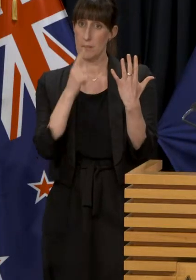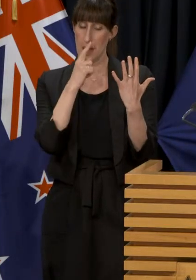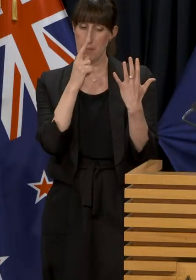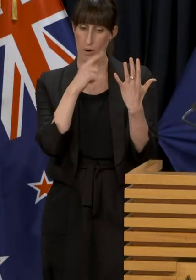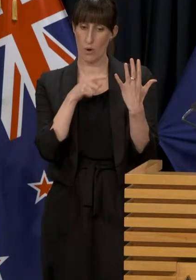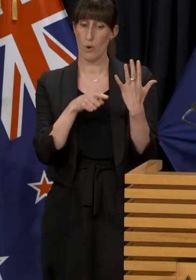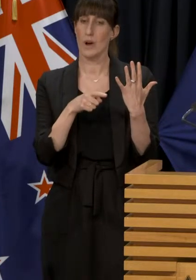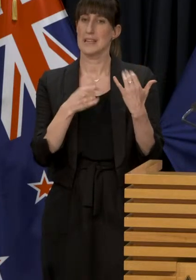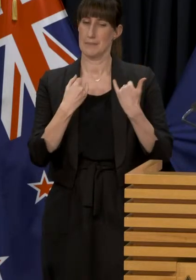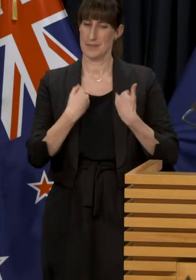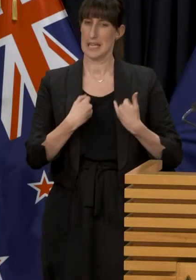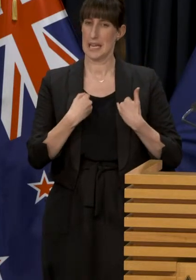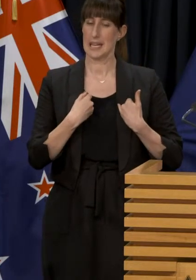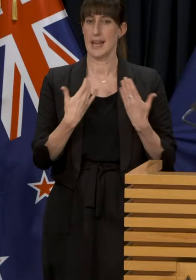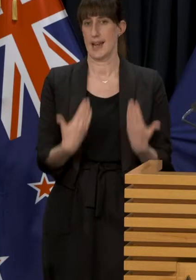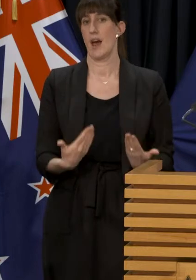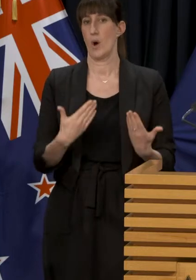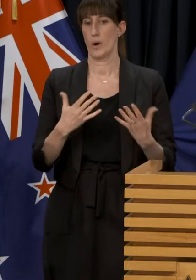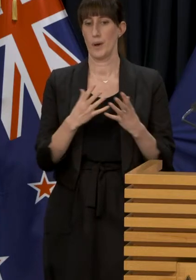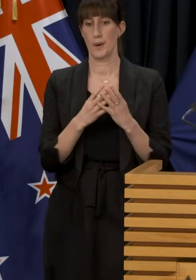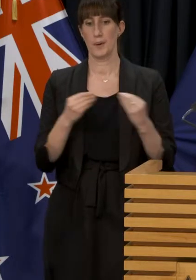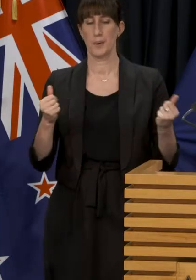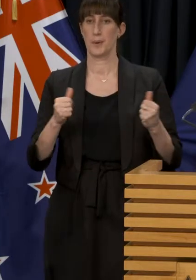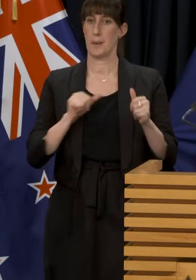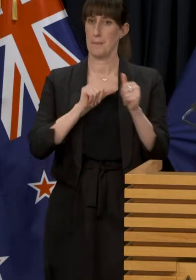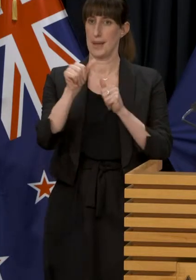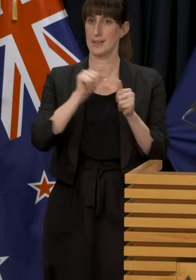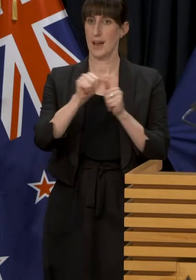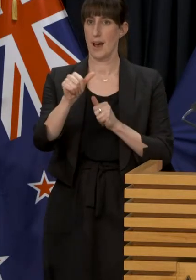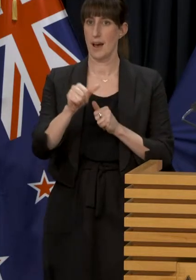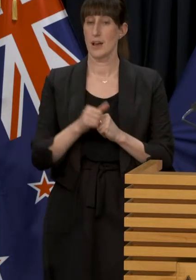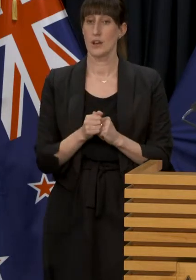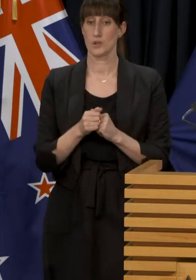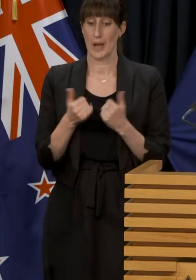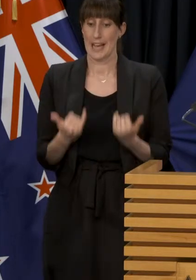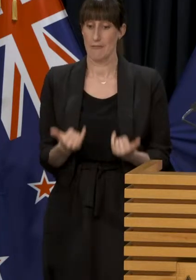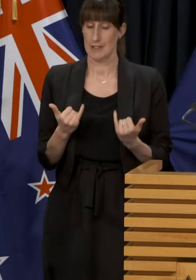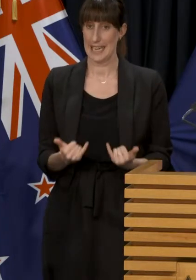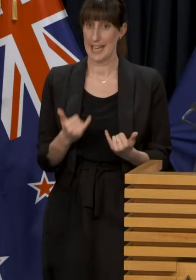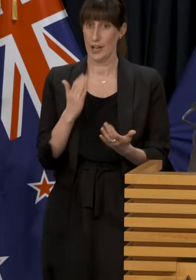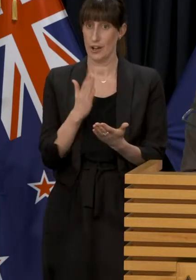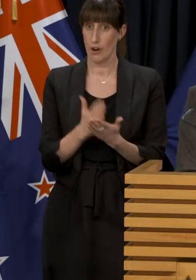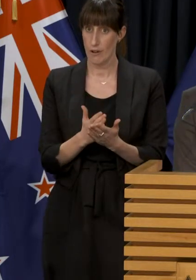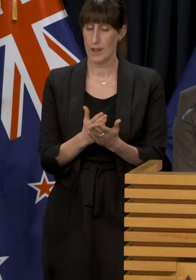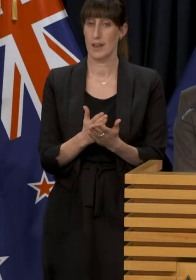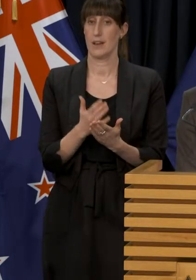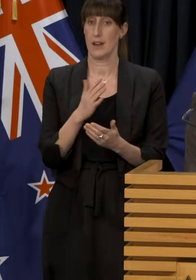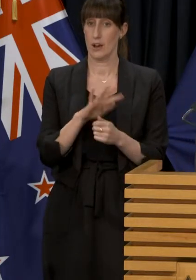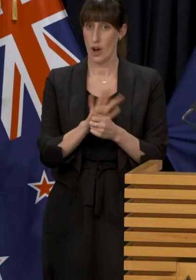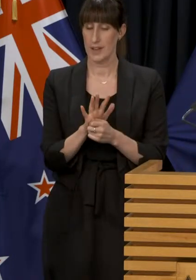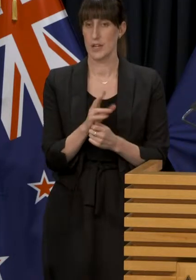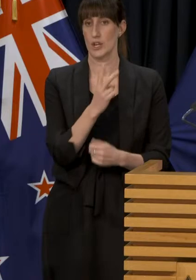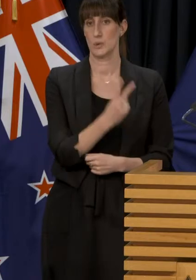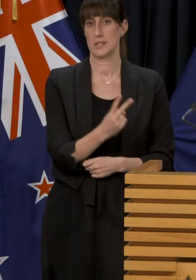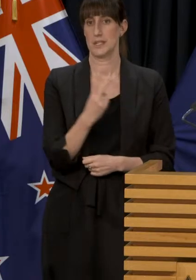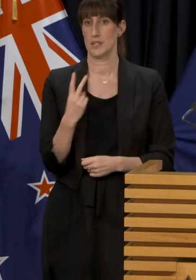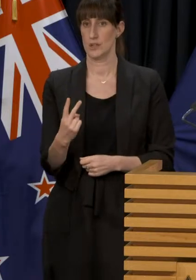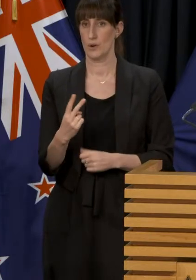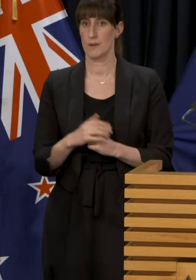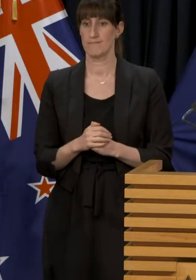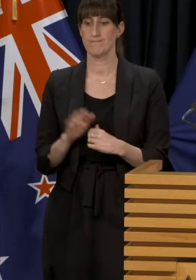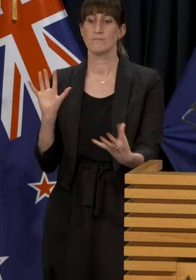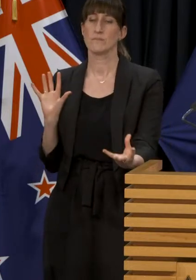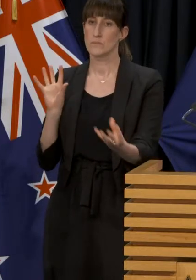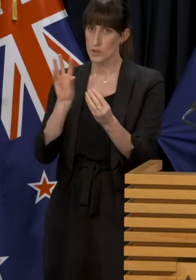recovered, so our total number of active cases in New Zealand today is 22, and our total confirmed cases